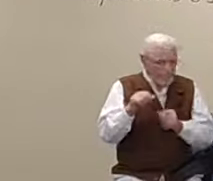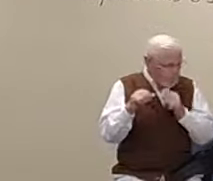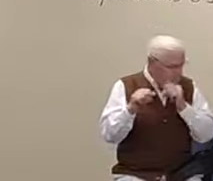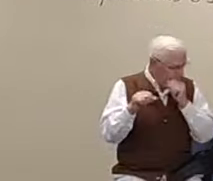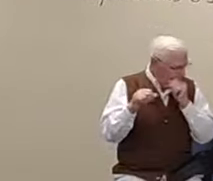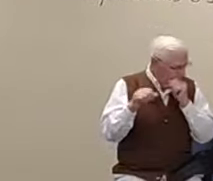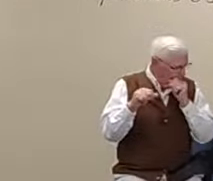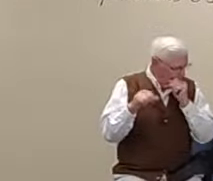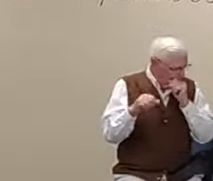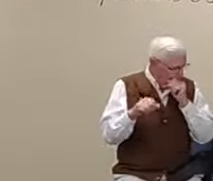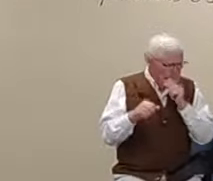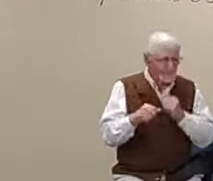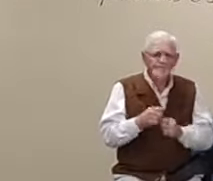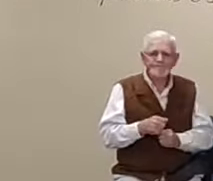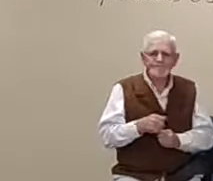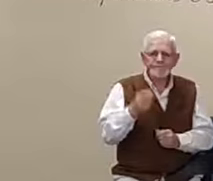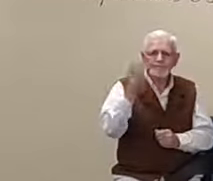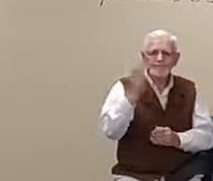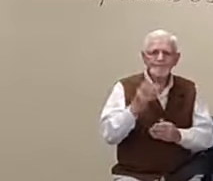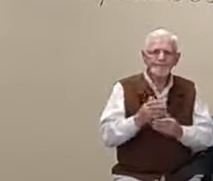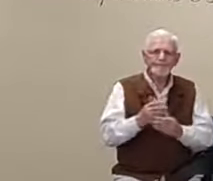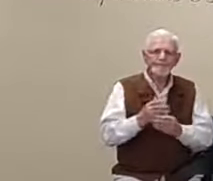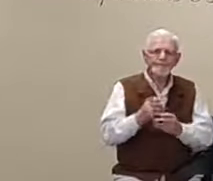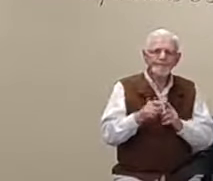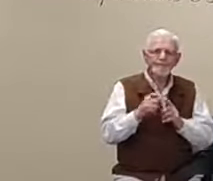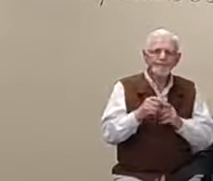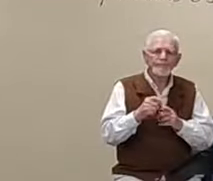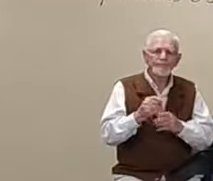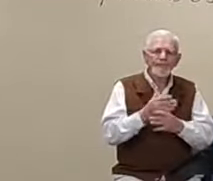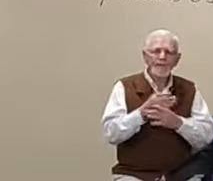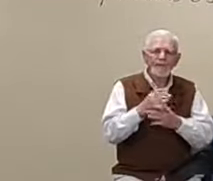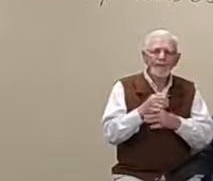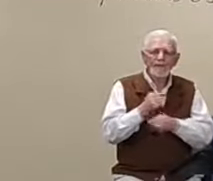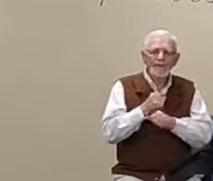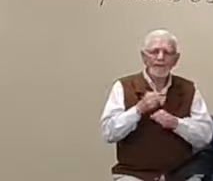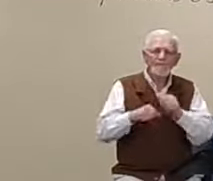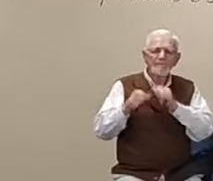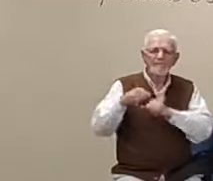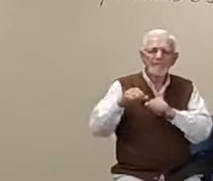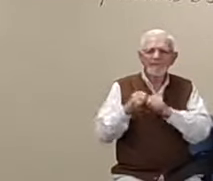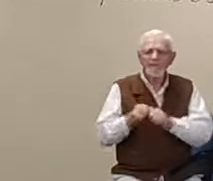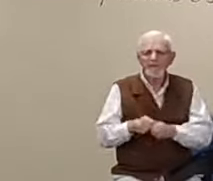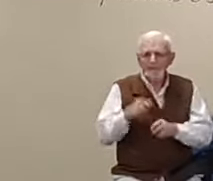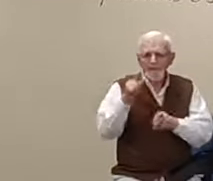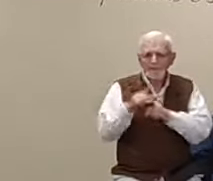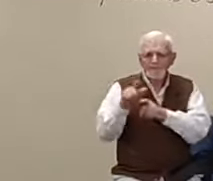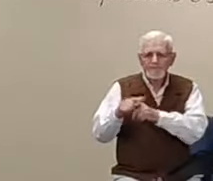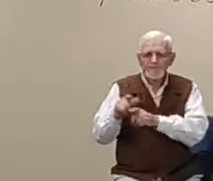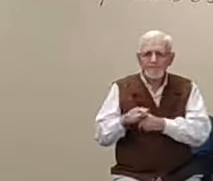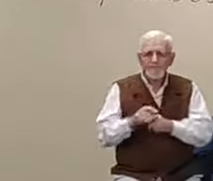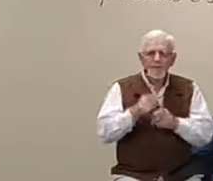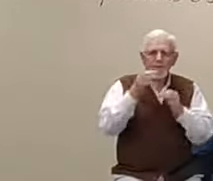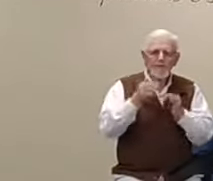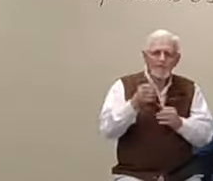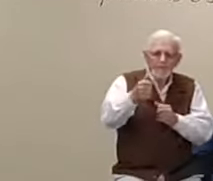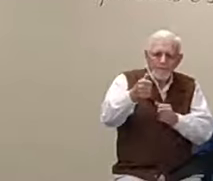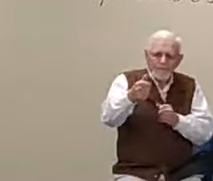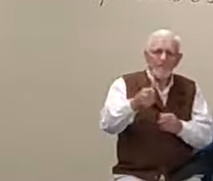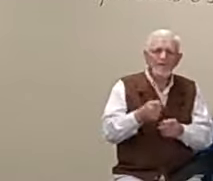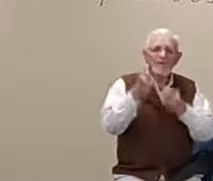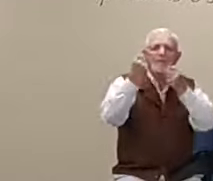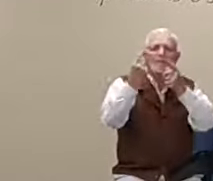Lord's Supper is all about charity. It's all about loving the brethren. And if you don't, well, then you judge yourself and you realize that,